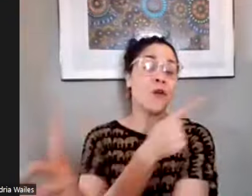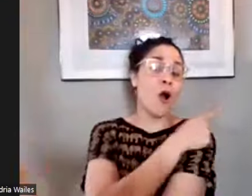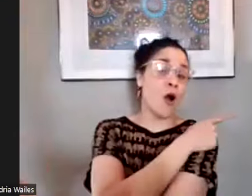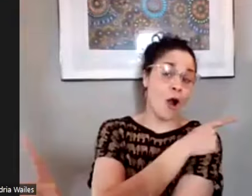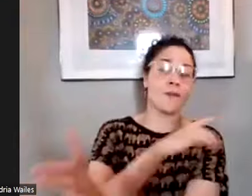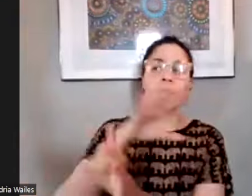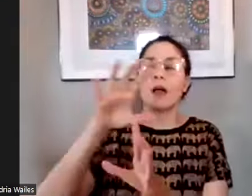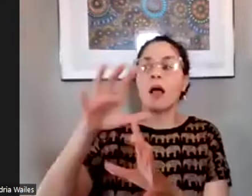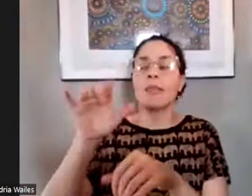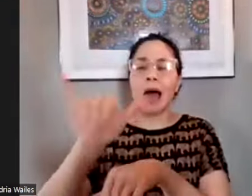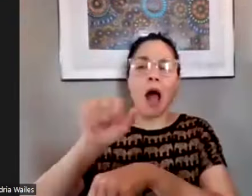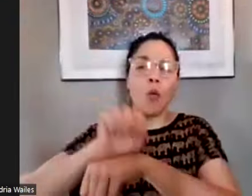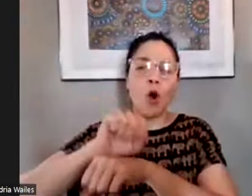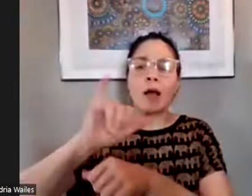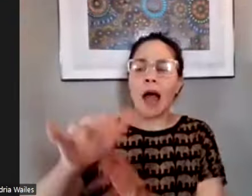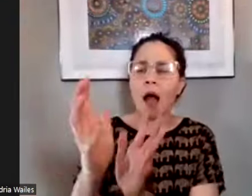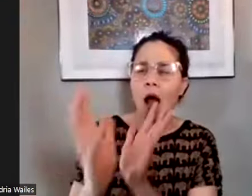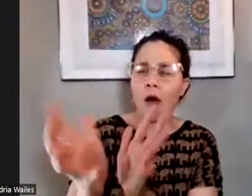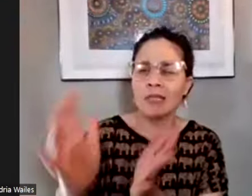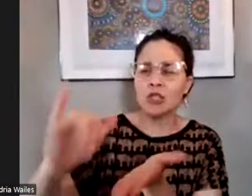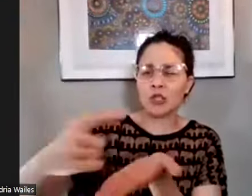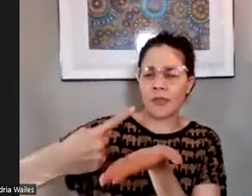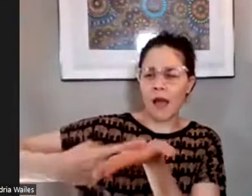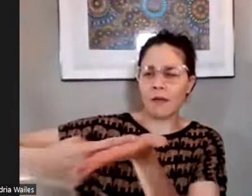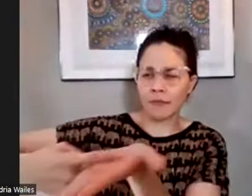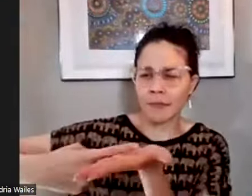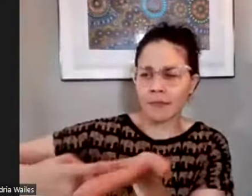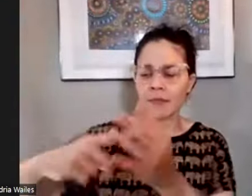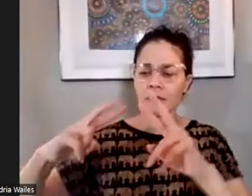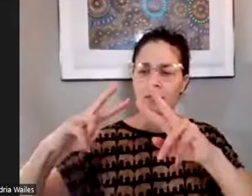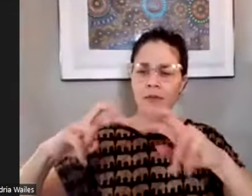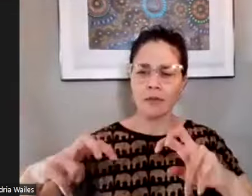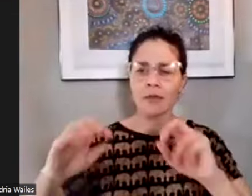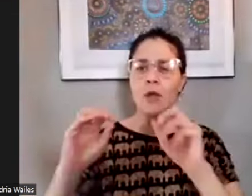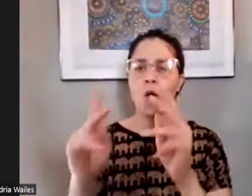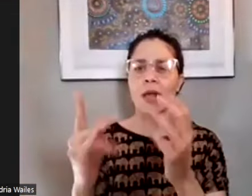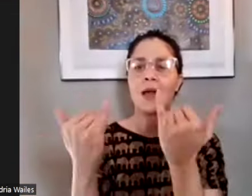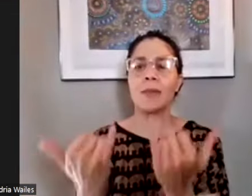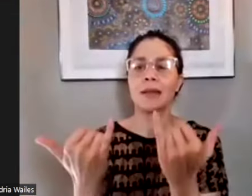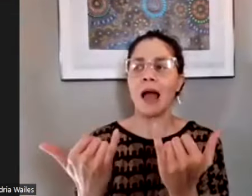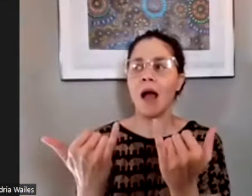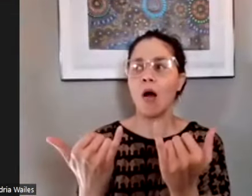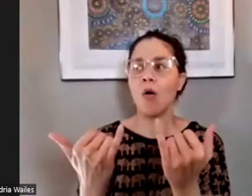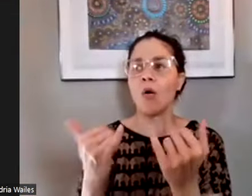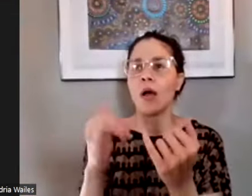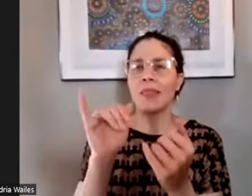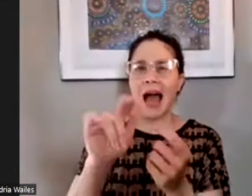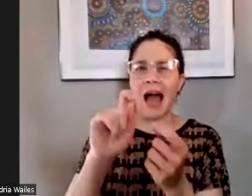those accents, but so does sign language. And in those discussions, in those kind of like